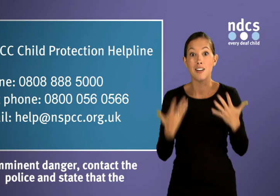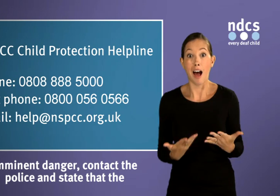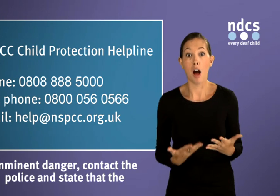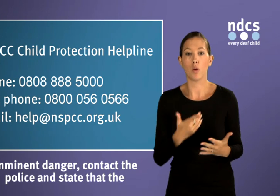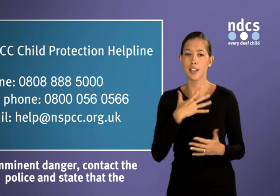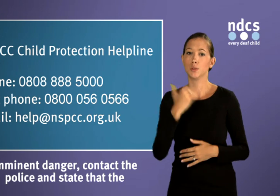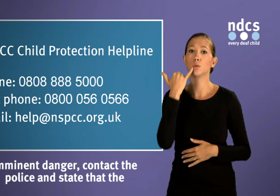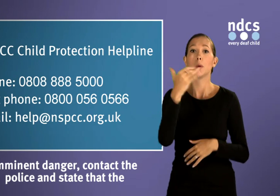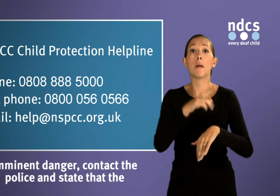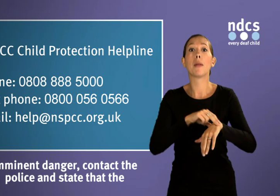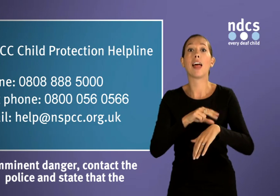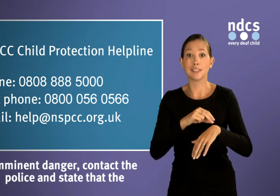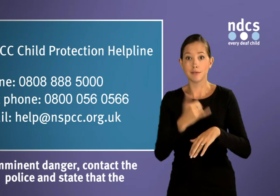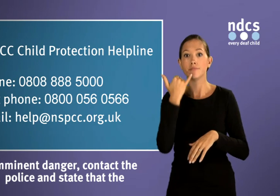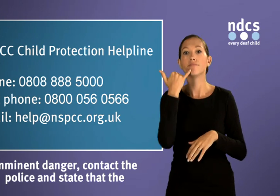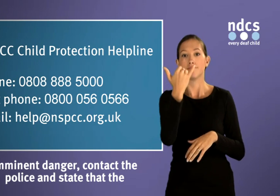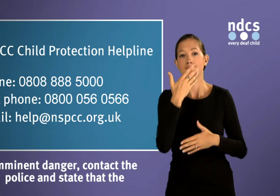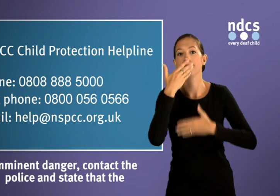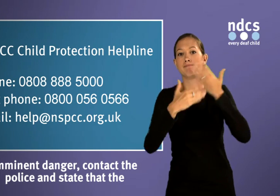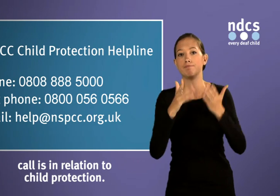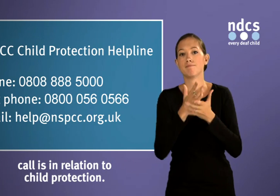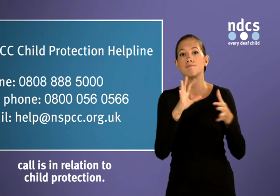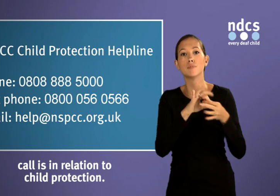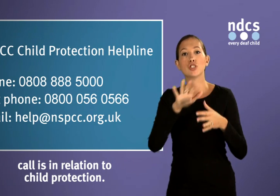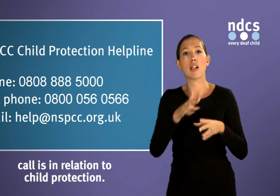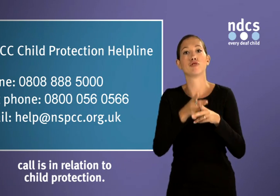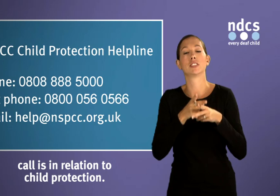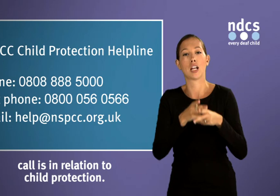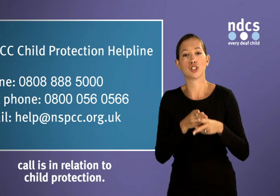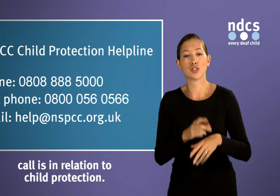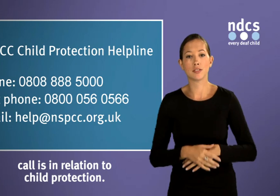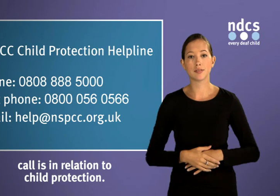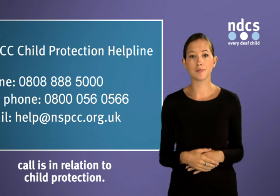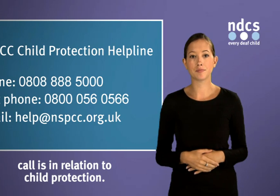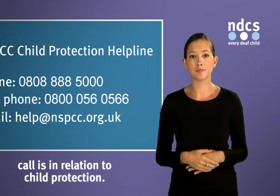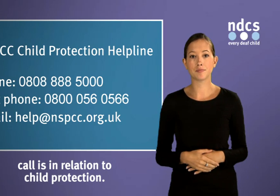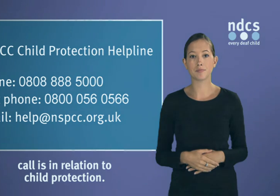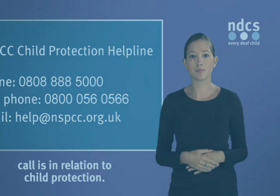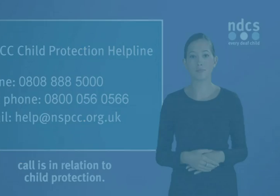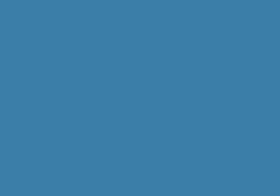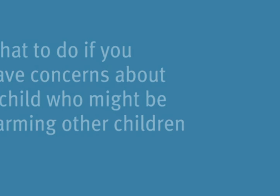imminent danger, contact the police and state that the call is in relation to child protection.